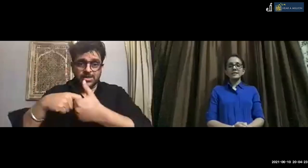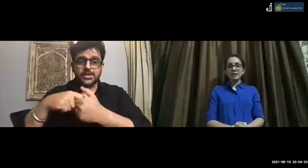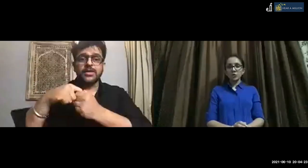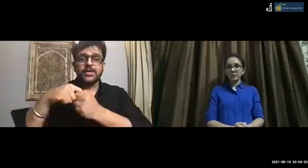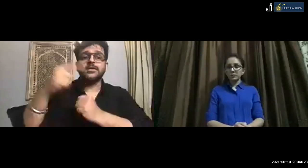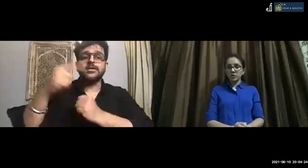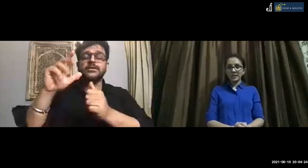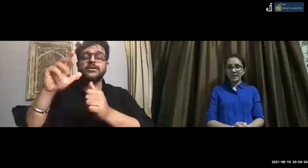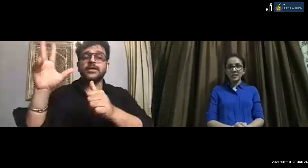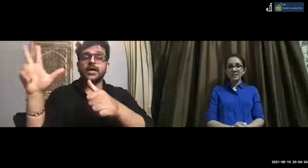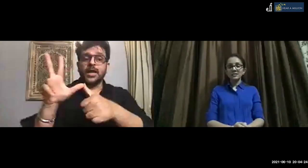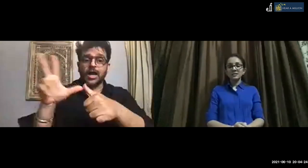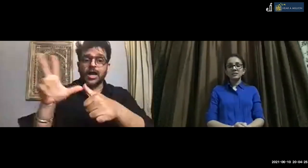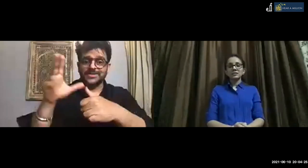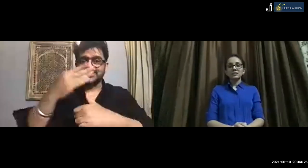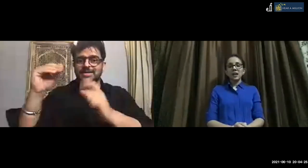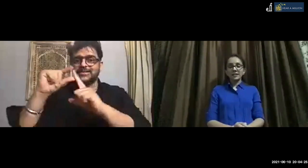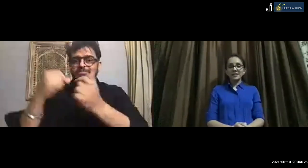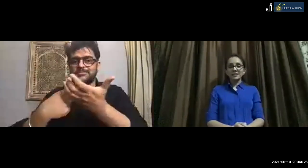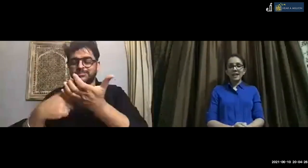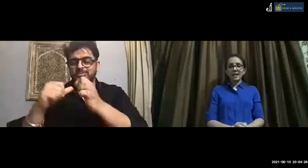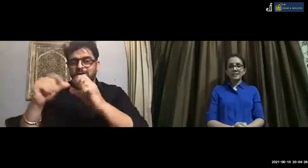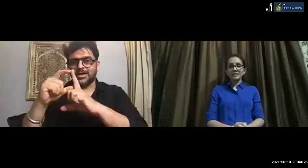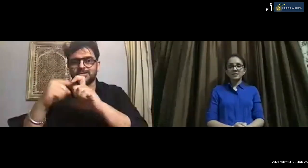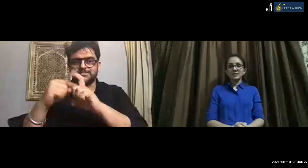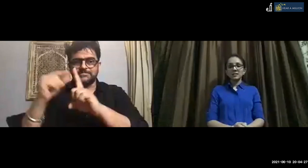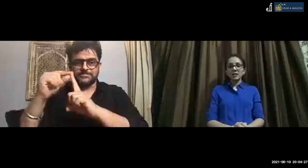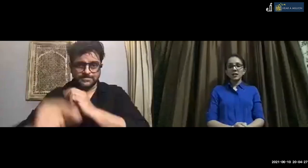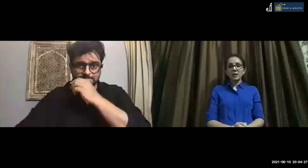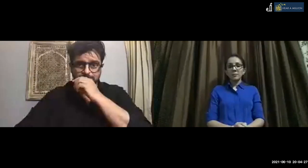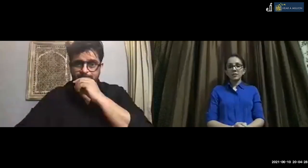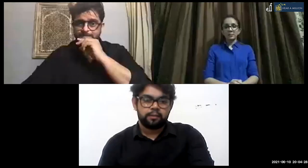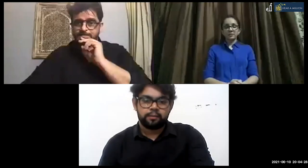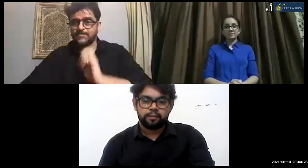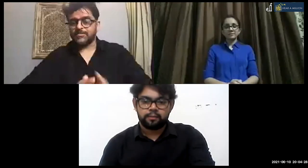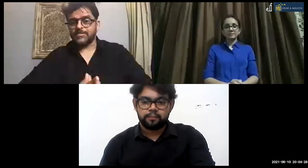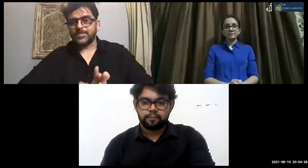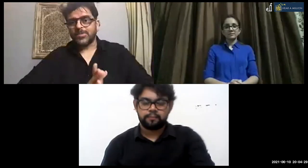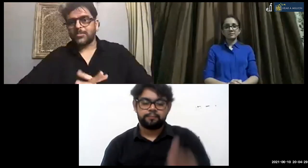Now let's have two people join in, Ankit and Pradeep.